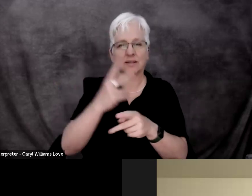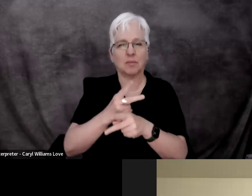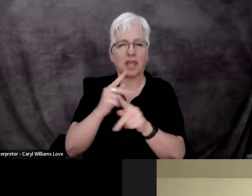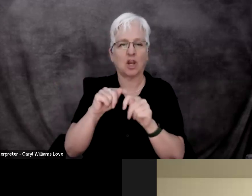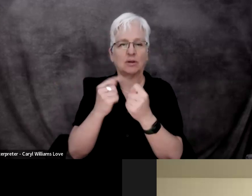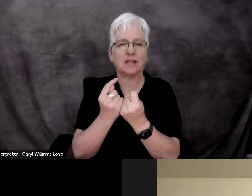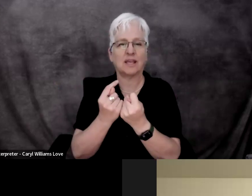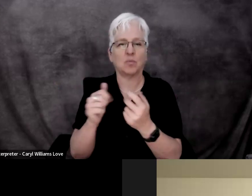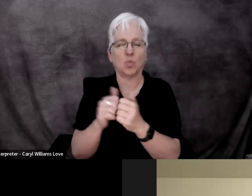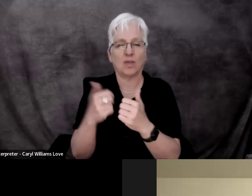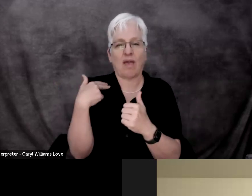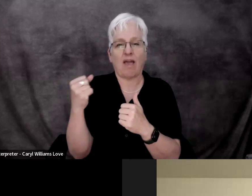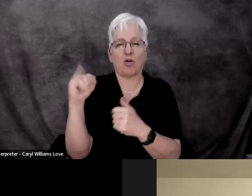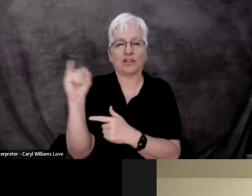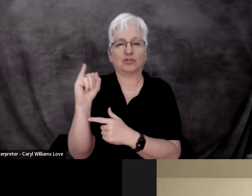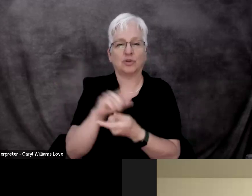Finally,